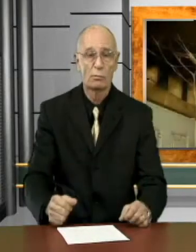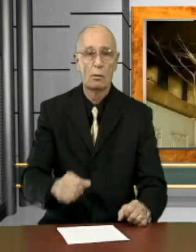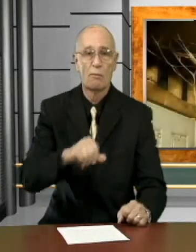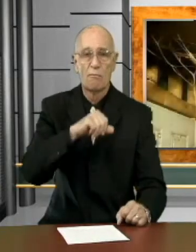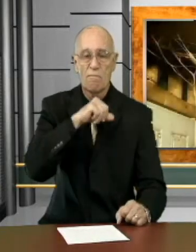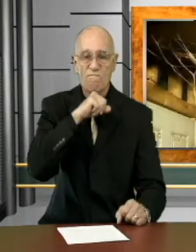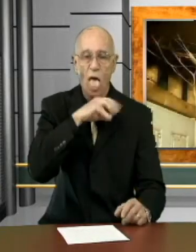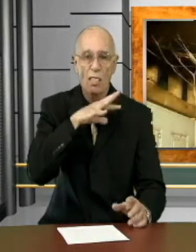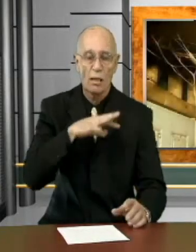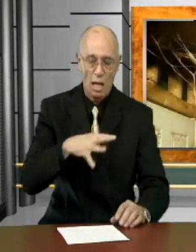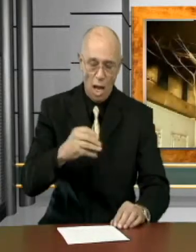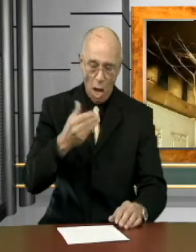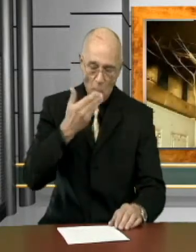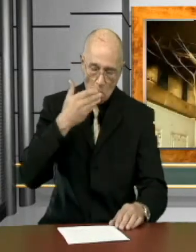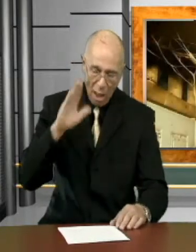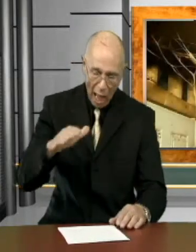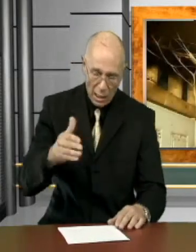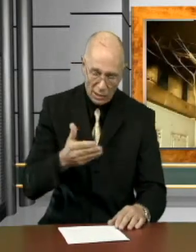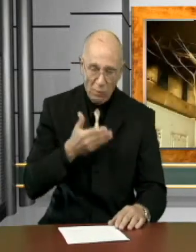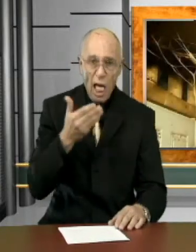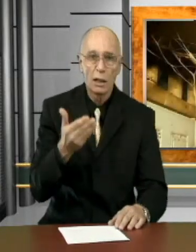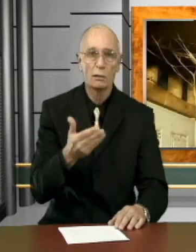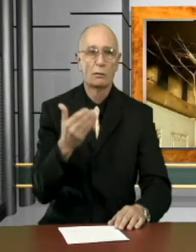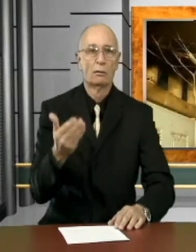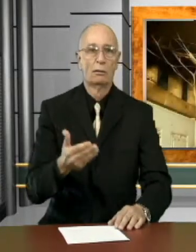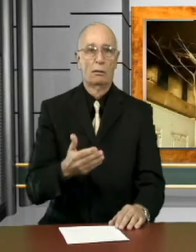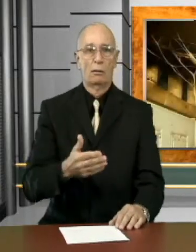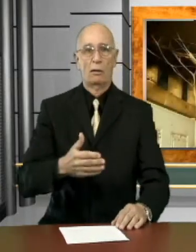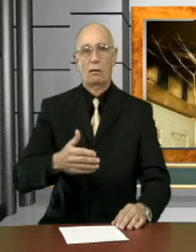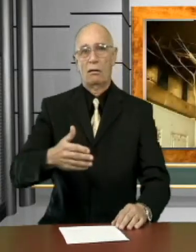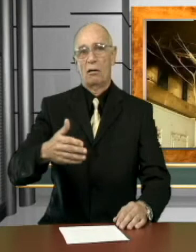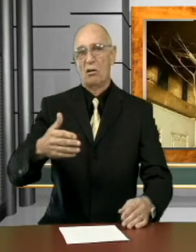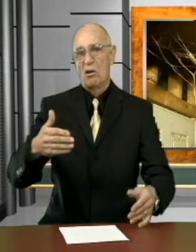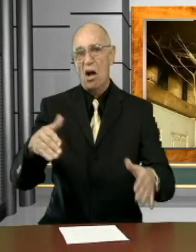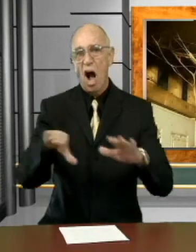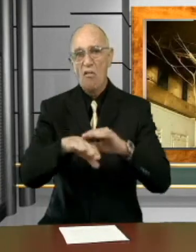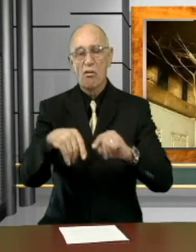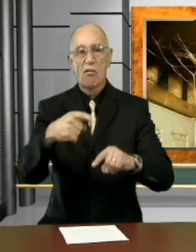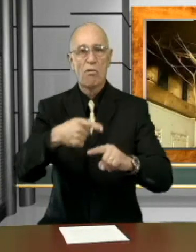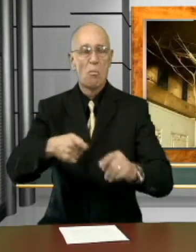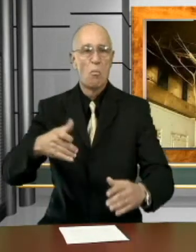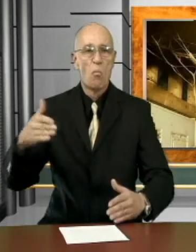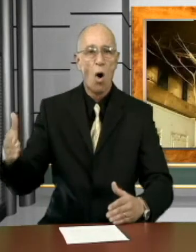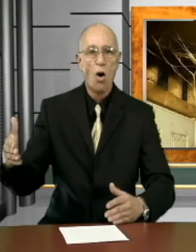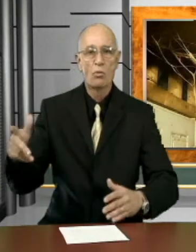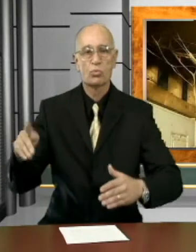to feed herself. From wall to wall, from floor to ceiling, filth and stench cover